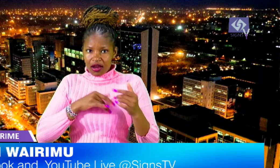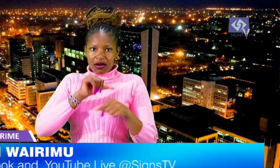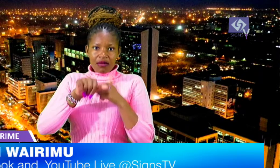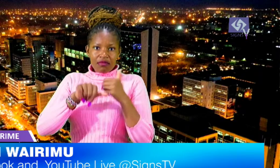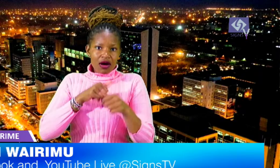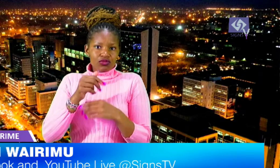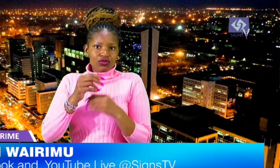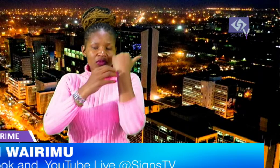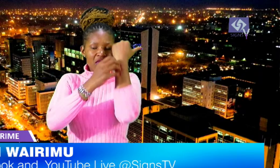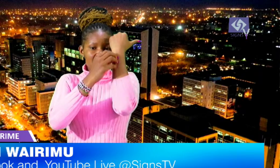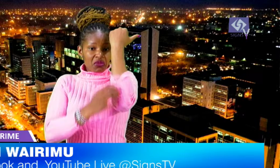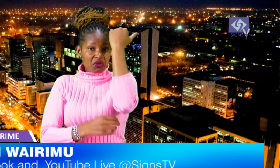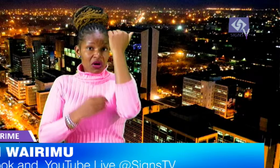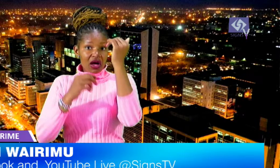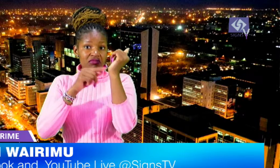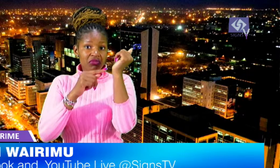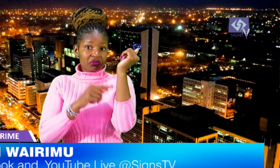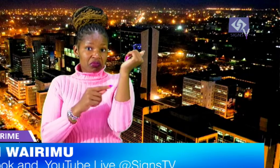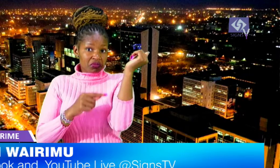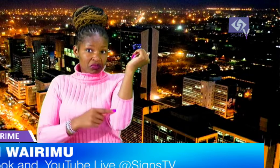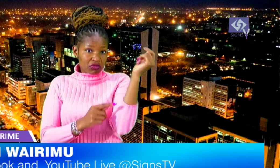and infrastructure.